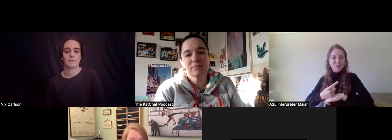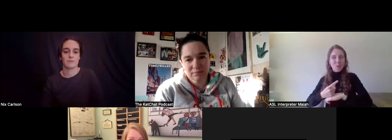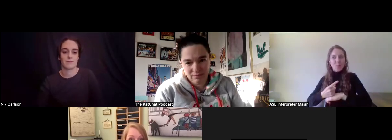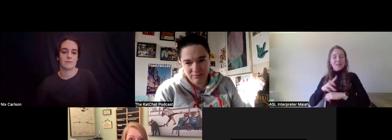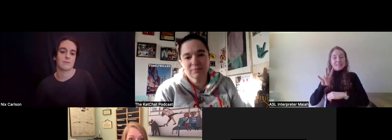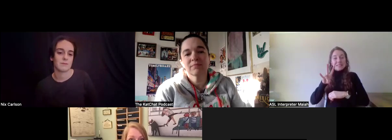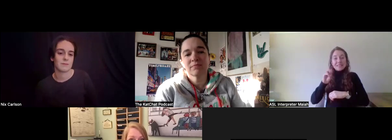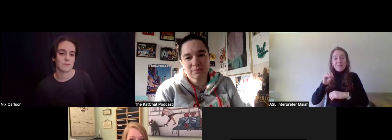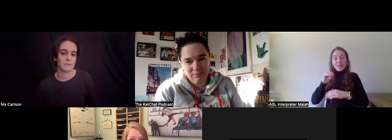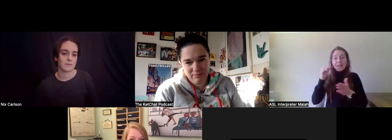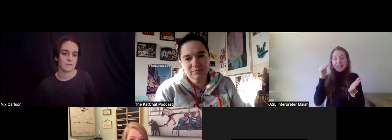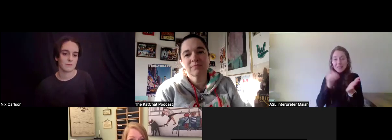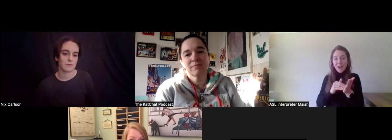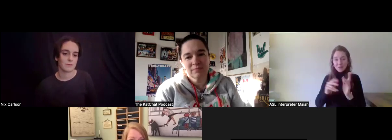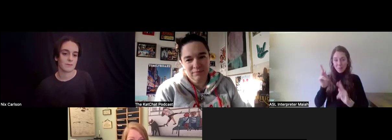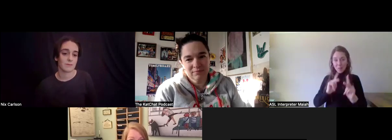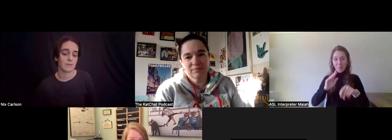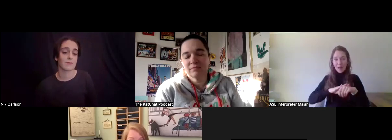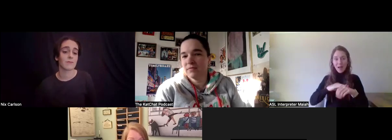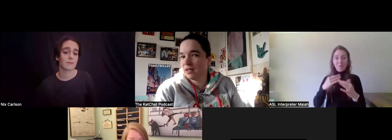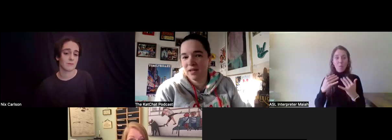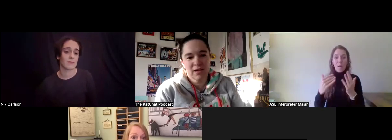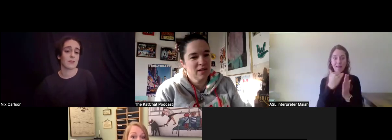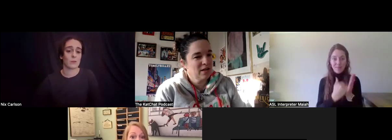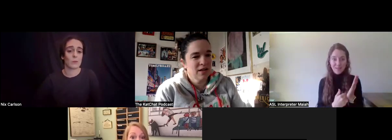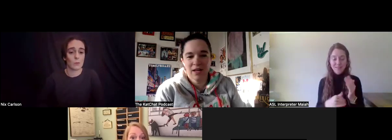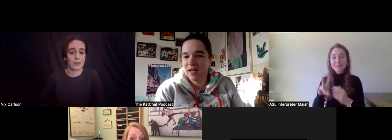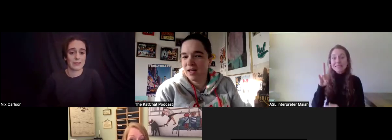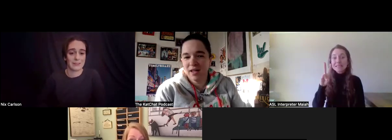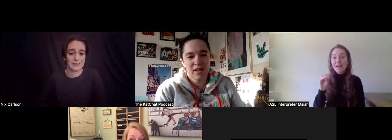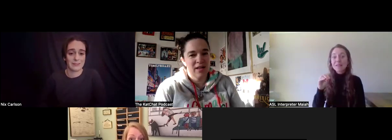70,000 people on the wait list. 70,000.